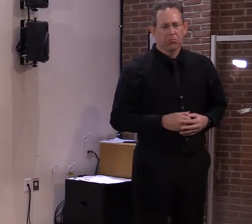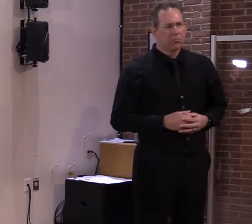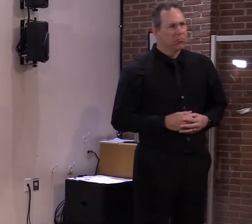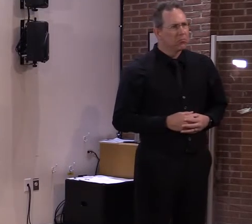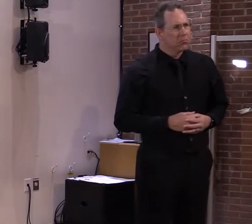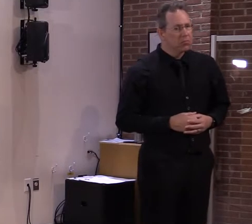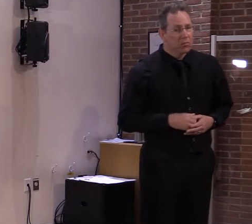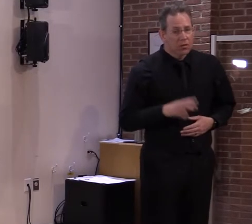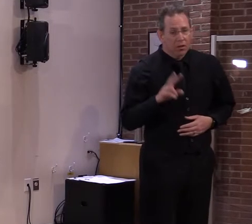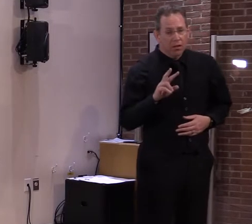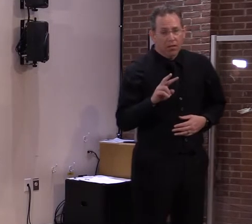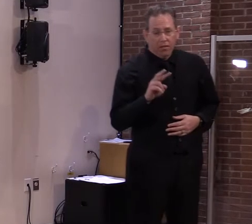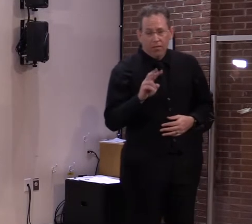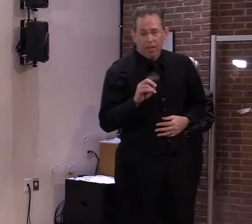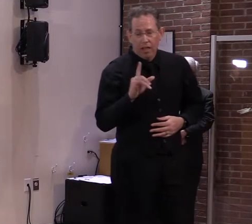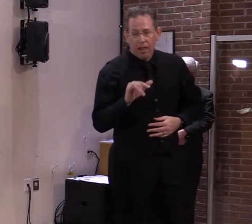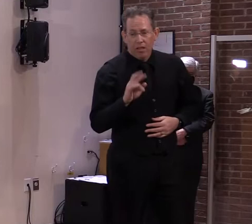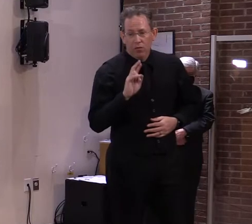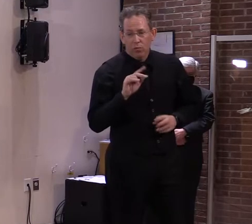Lisa Loomis, the Valley Reporter.